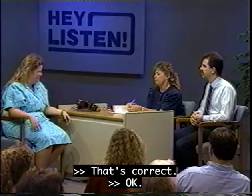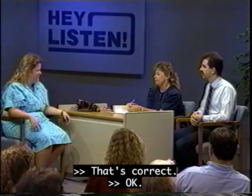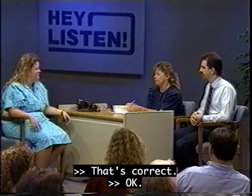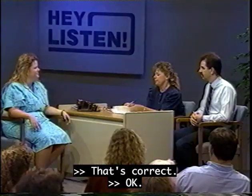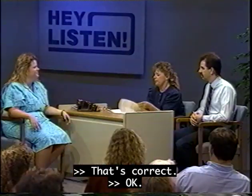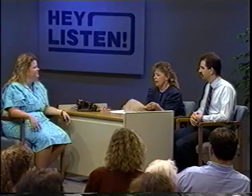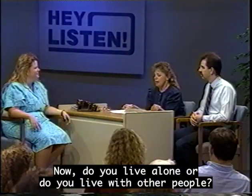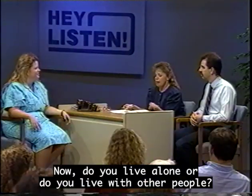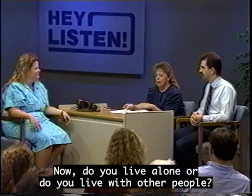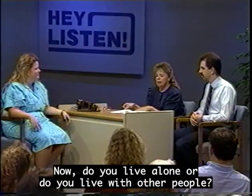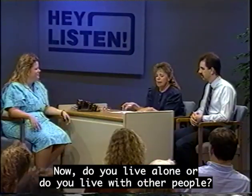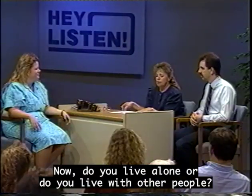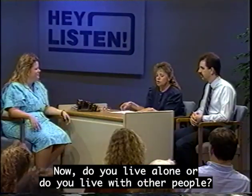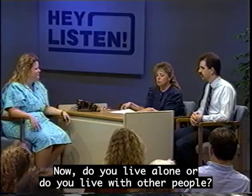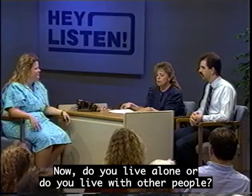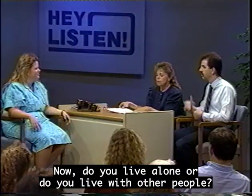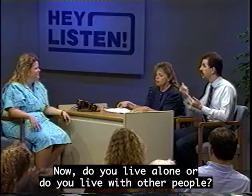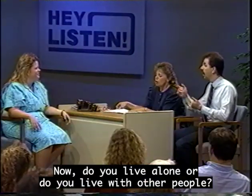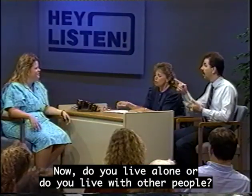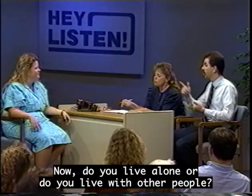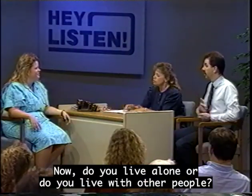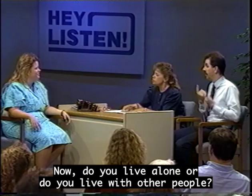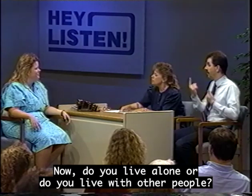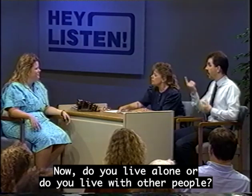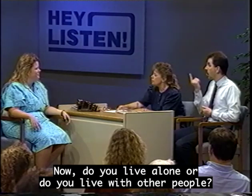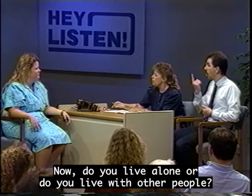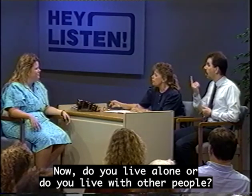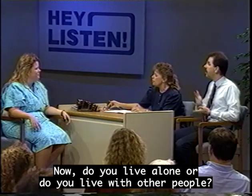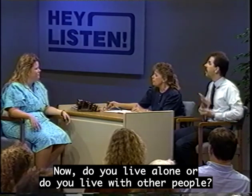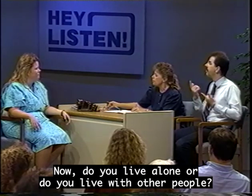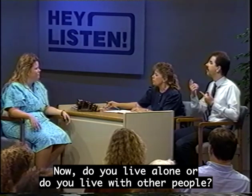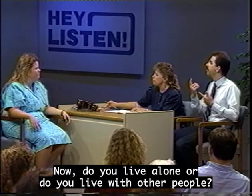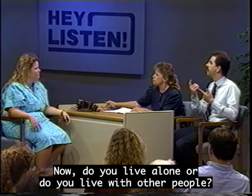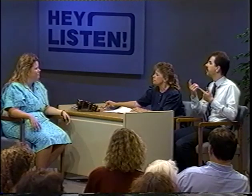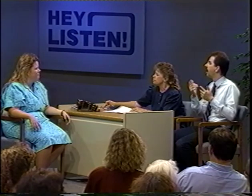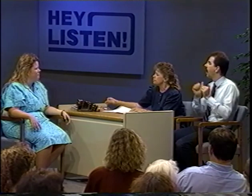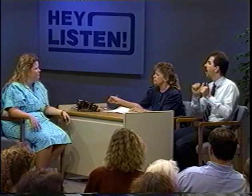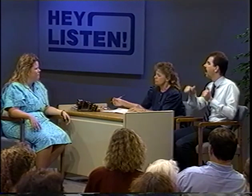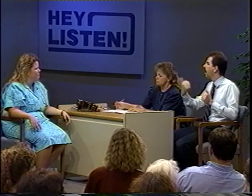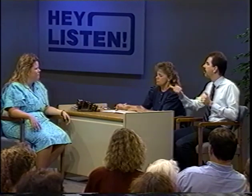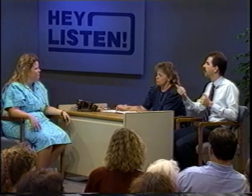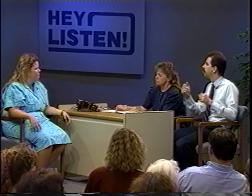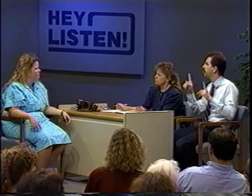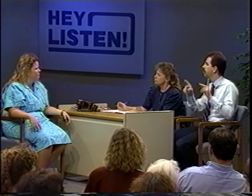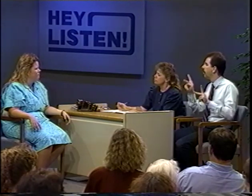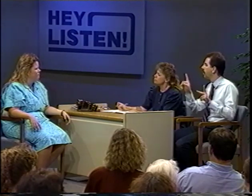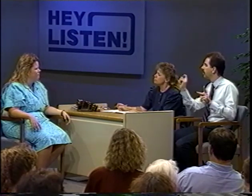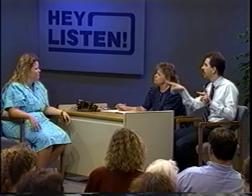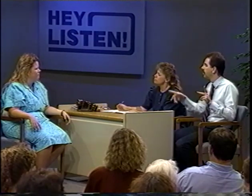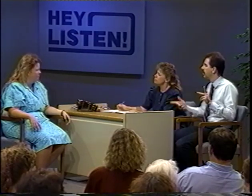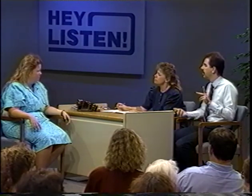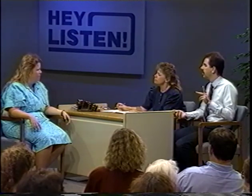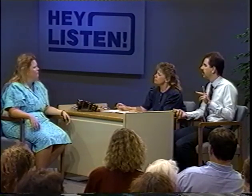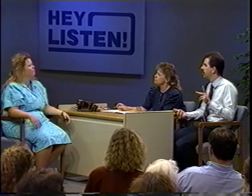Okay. Now, do you live alone or do you live with other people?